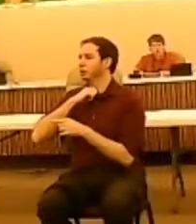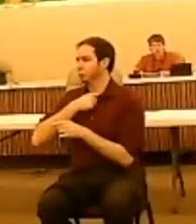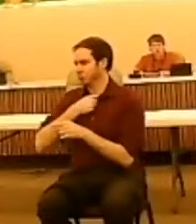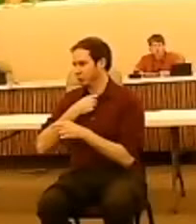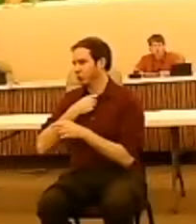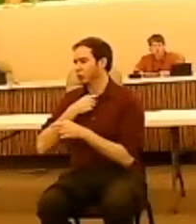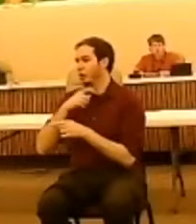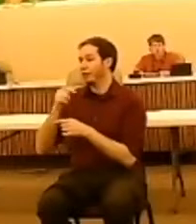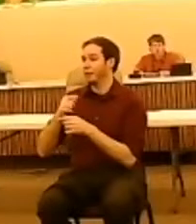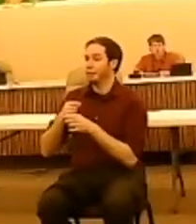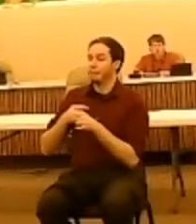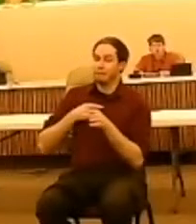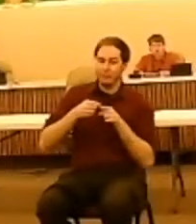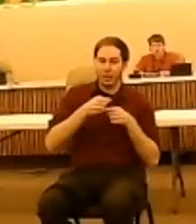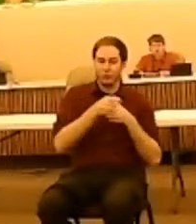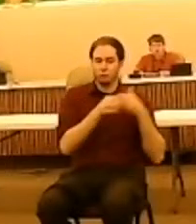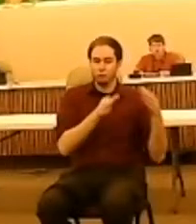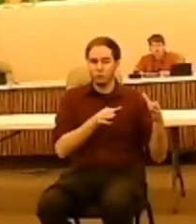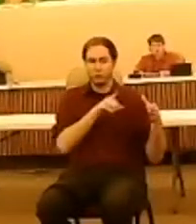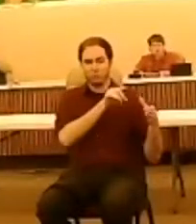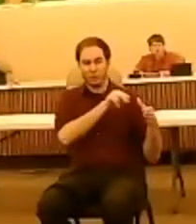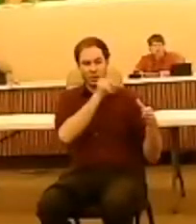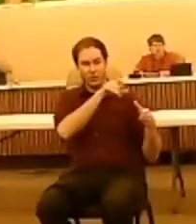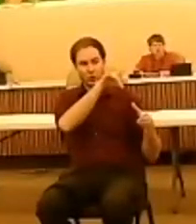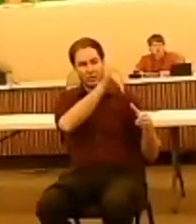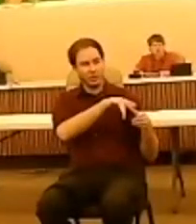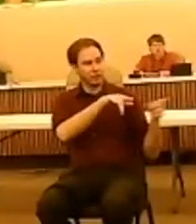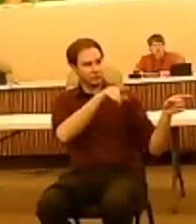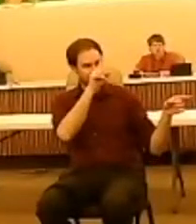meeting room. Don, can you hit unmute?